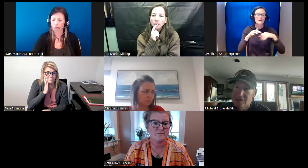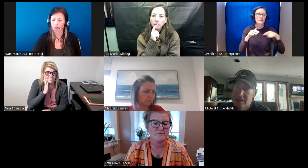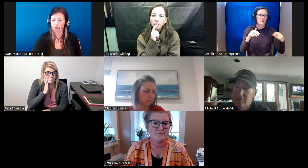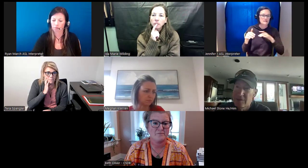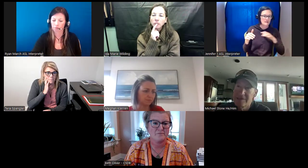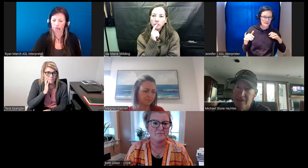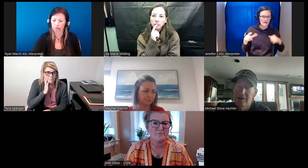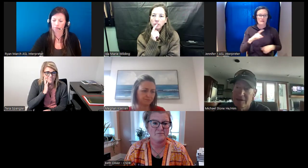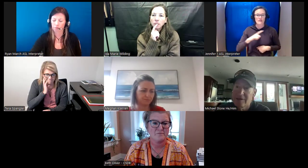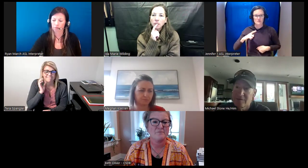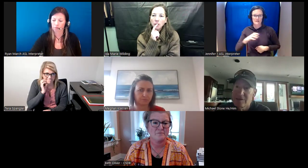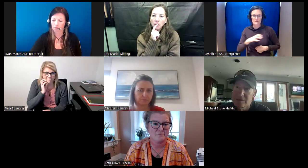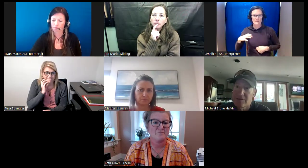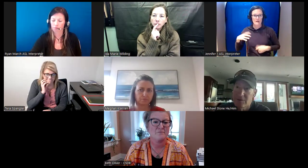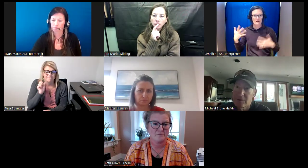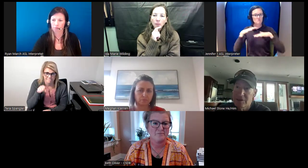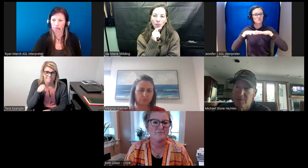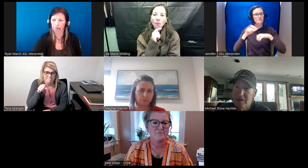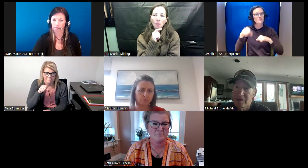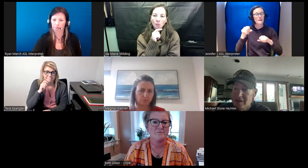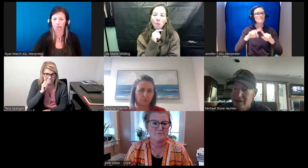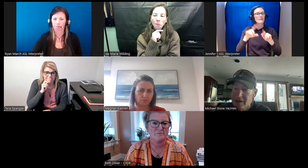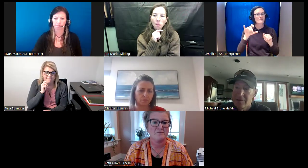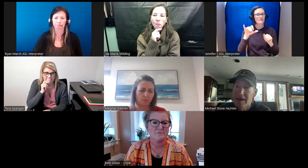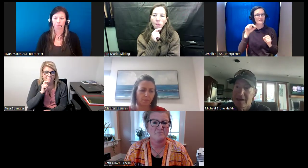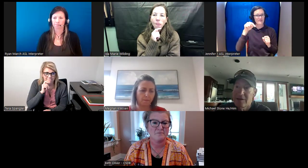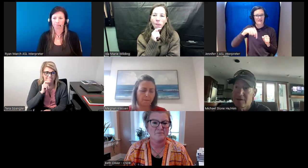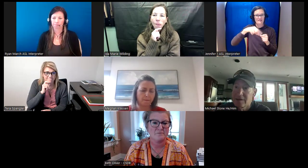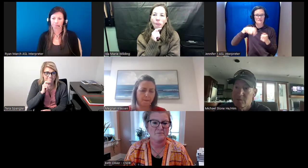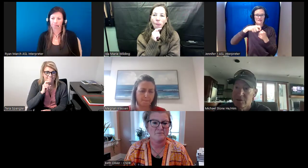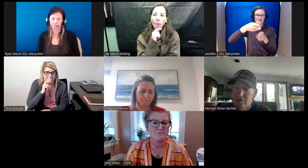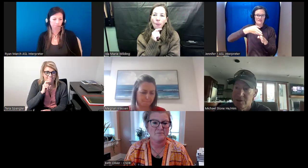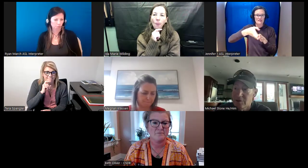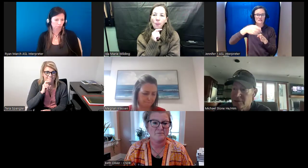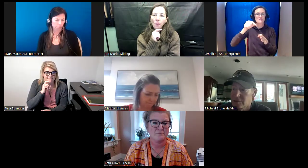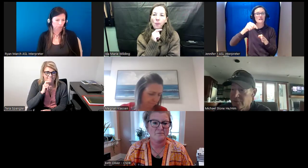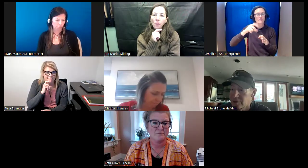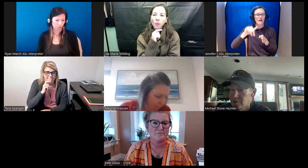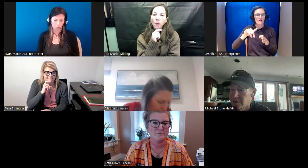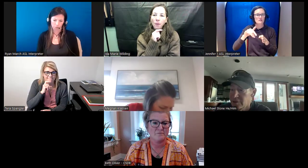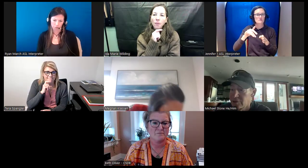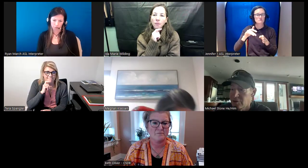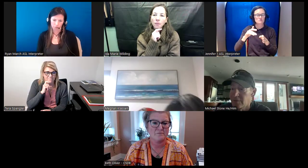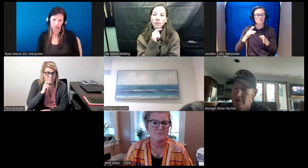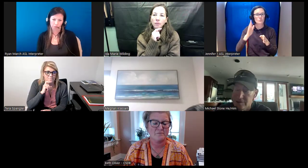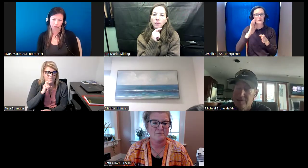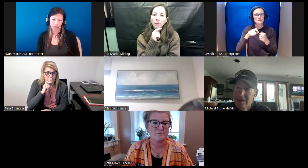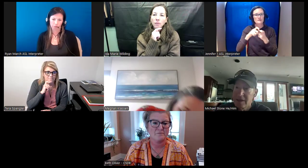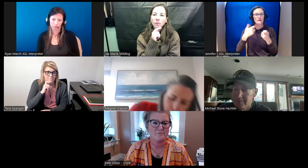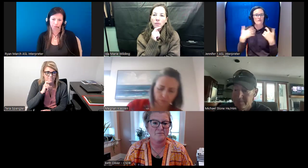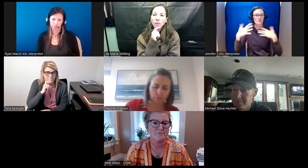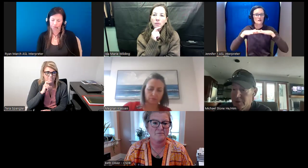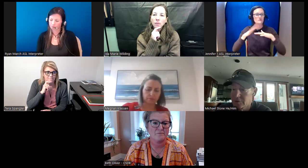the legislative, and this area is definitely going to be that area where there's going to be crossover, and it'll be great for